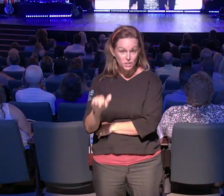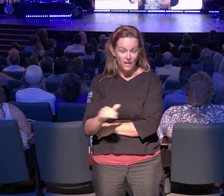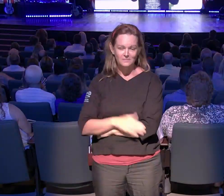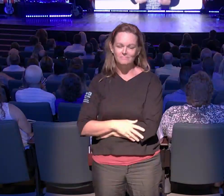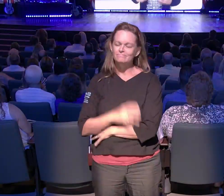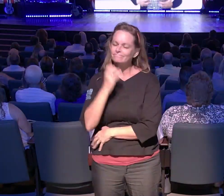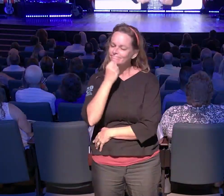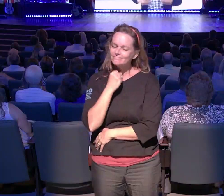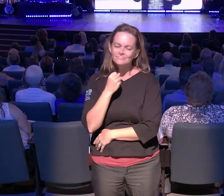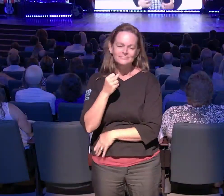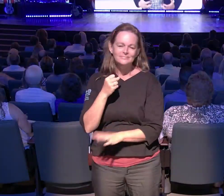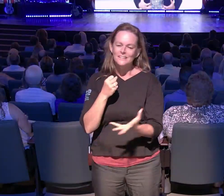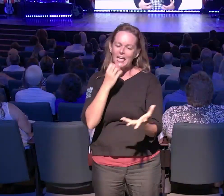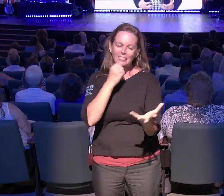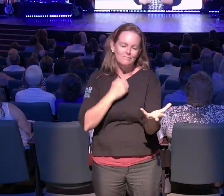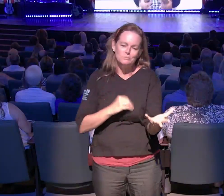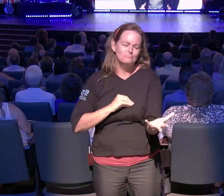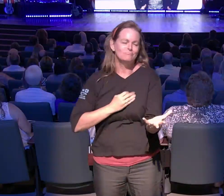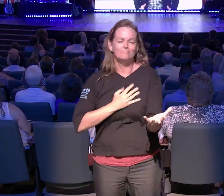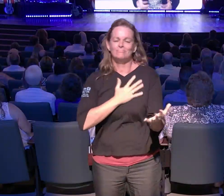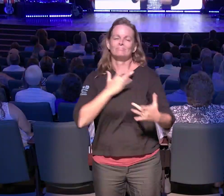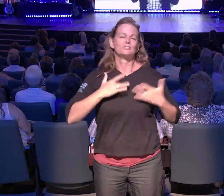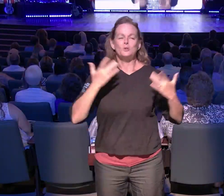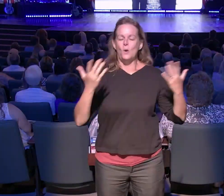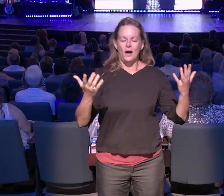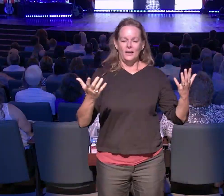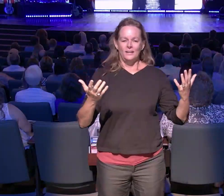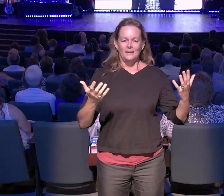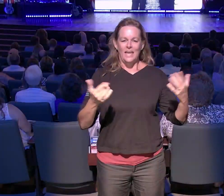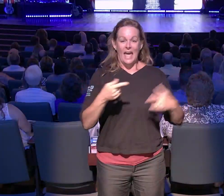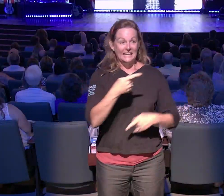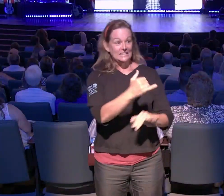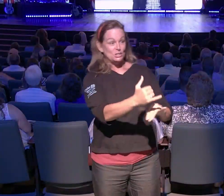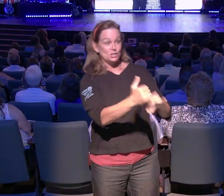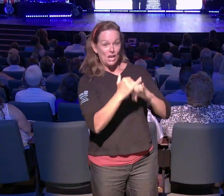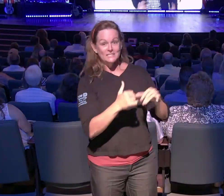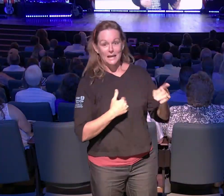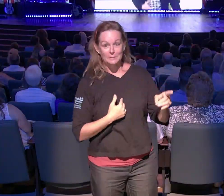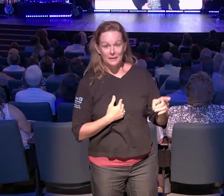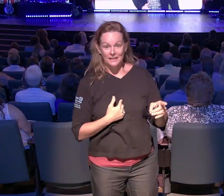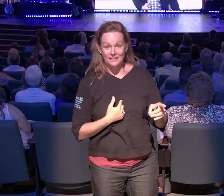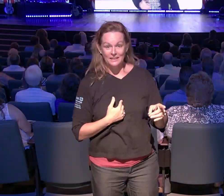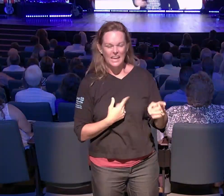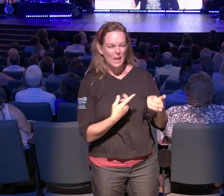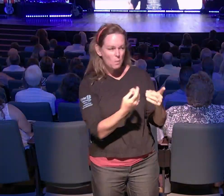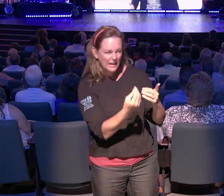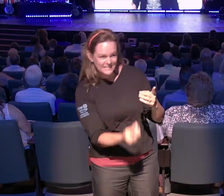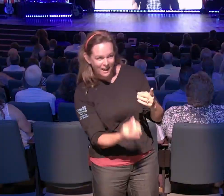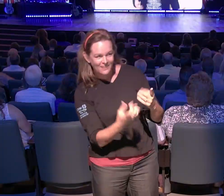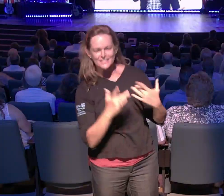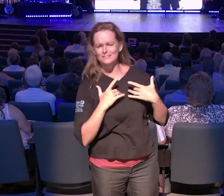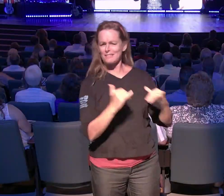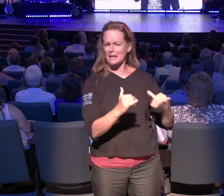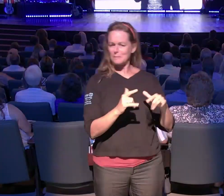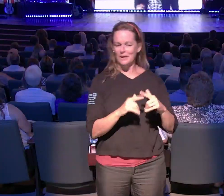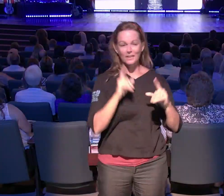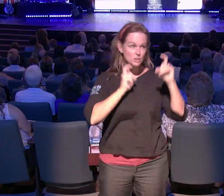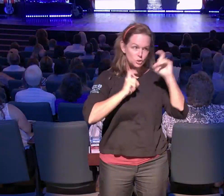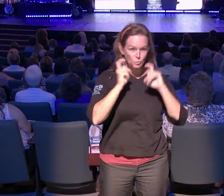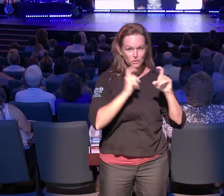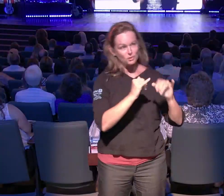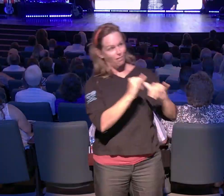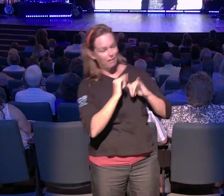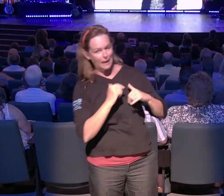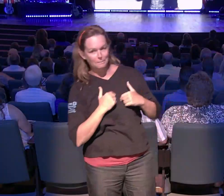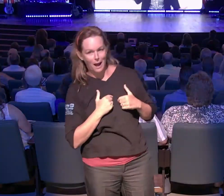He's like the joy of my heart. And boy, is he just like me. His mannerisms are like mine. His facial